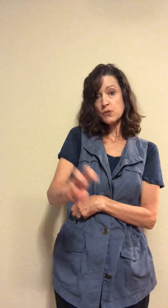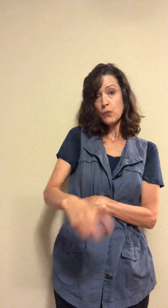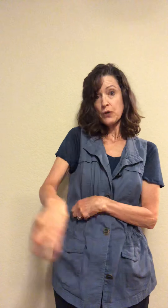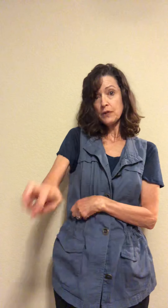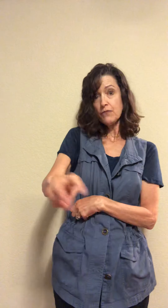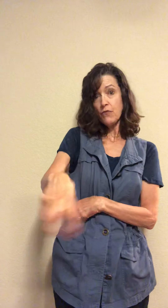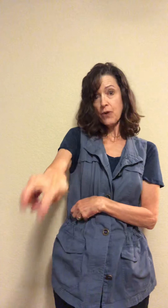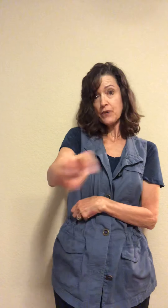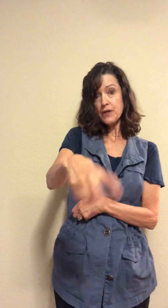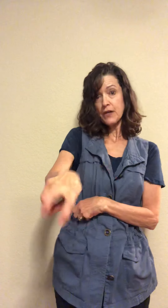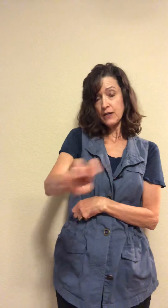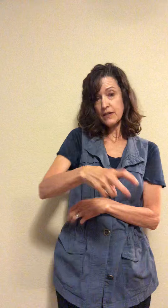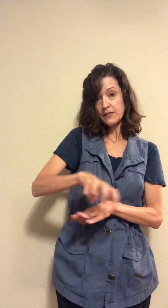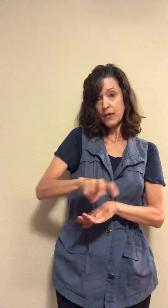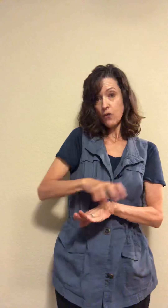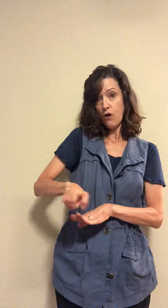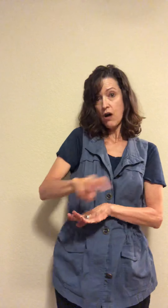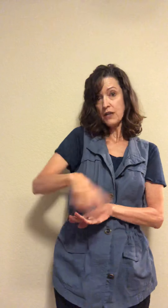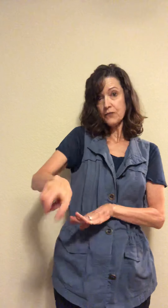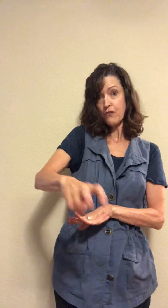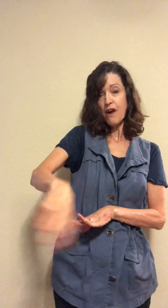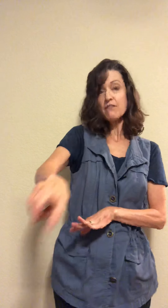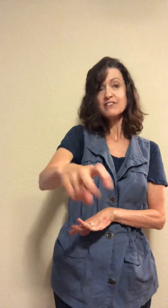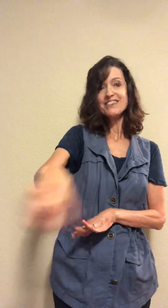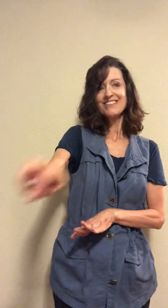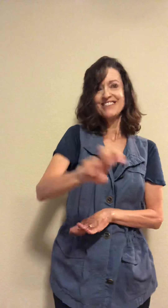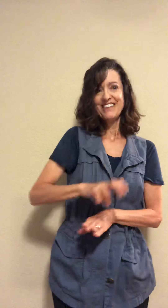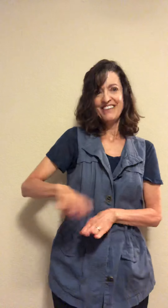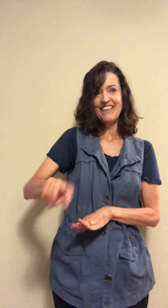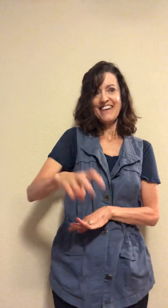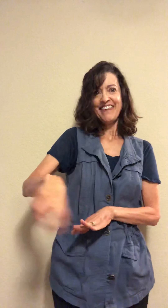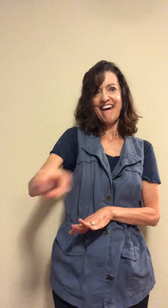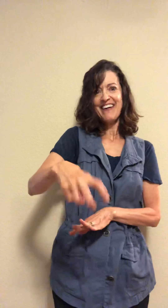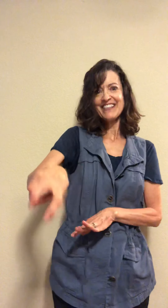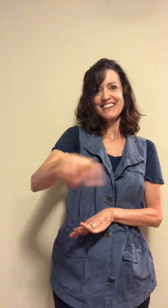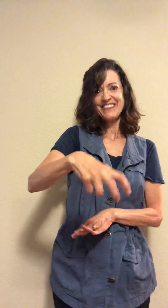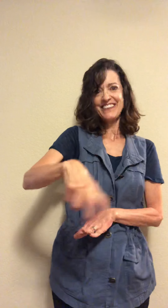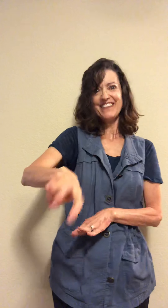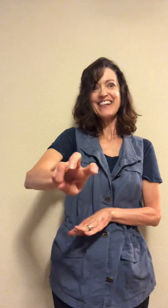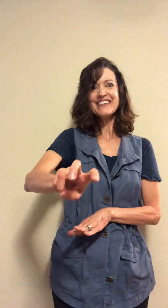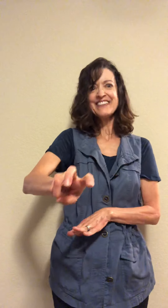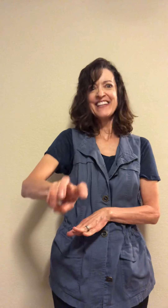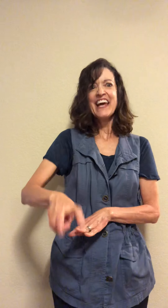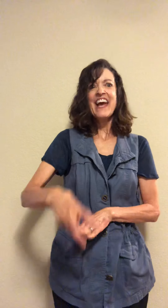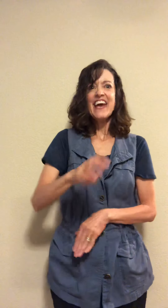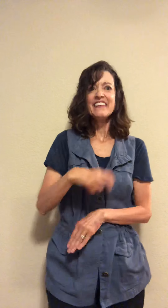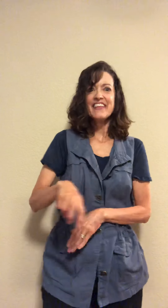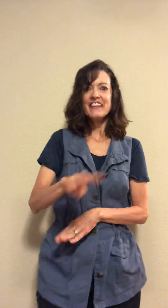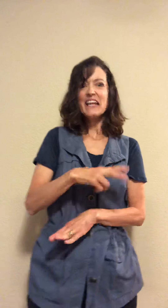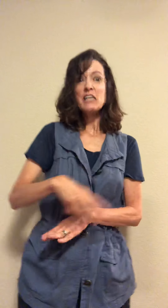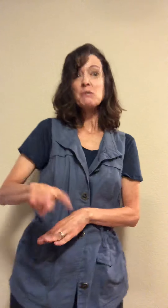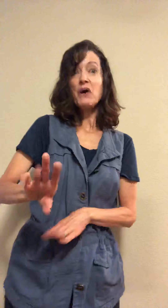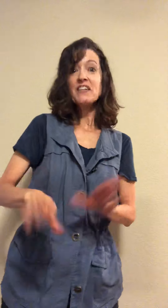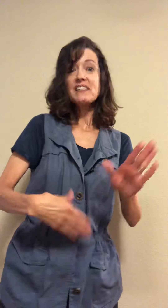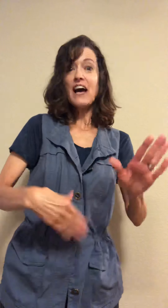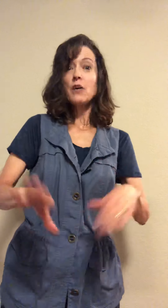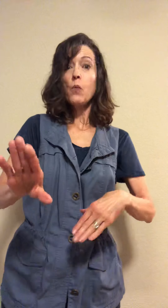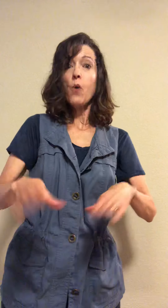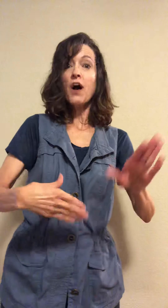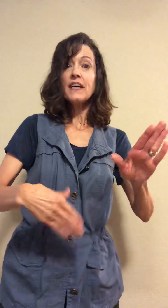swirl them forward because they crawl on the ground like that. All right? And then the last part is I go